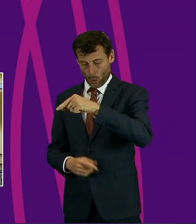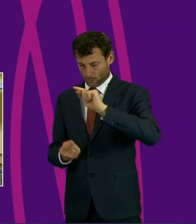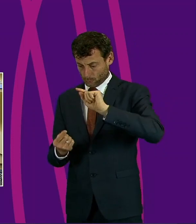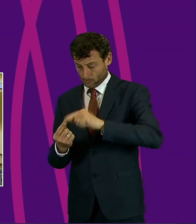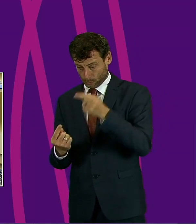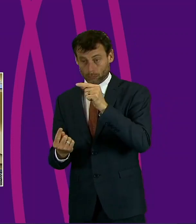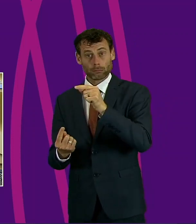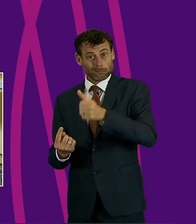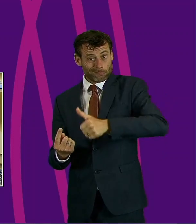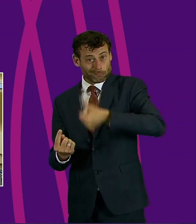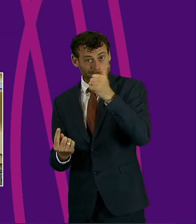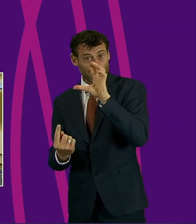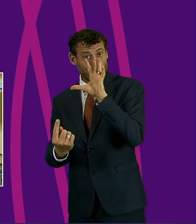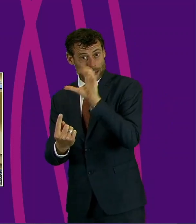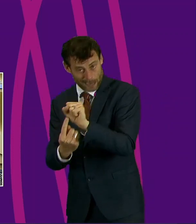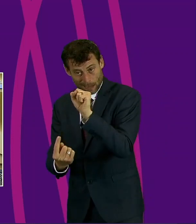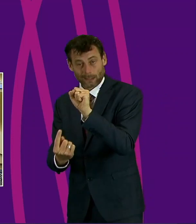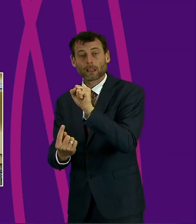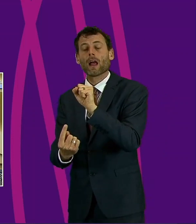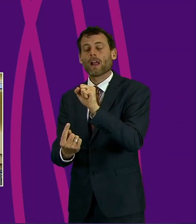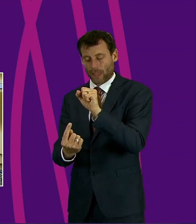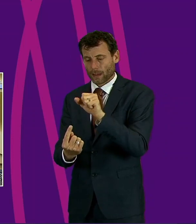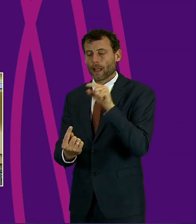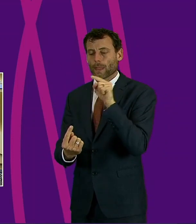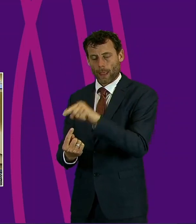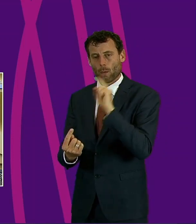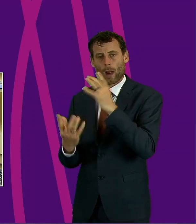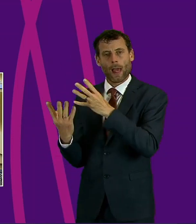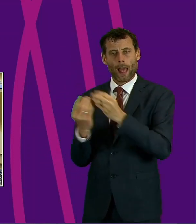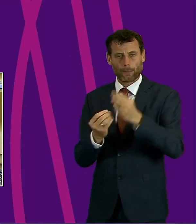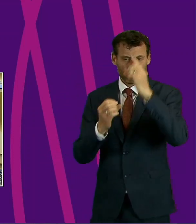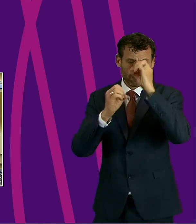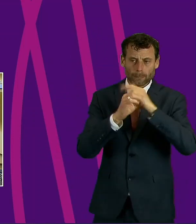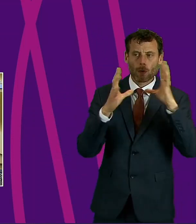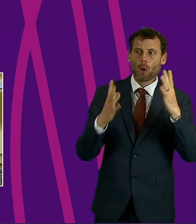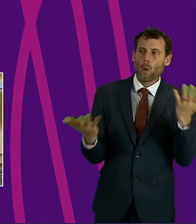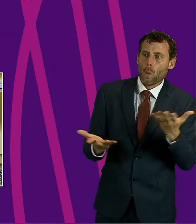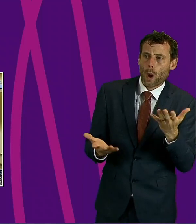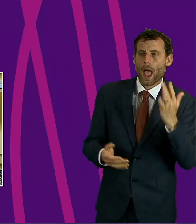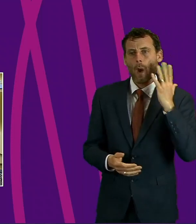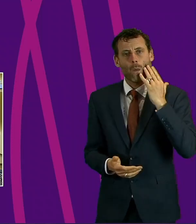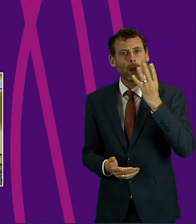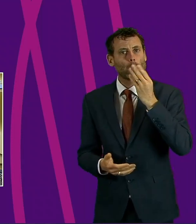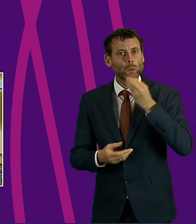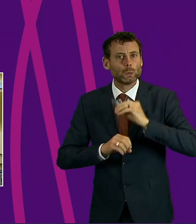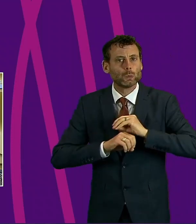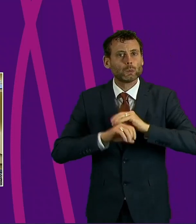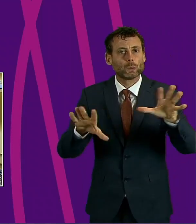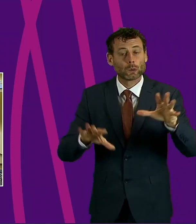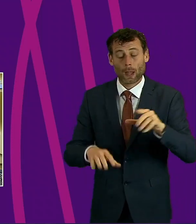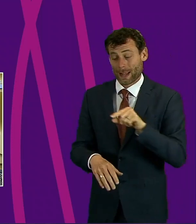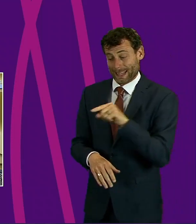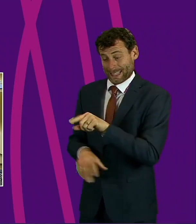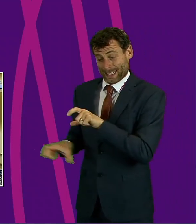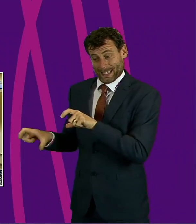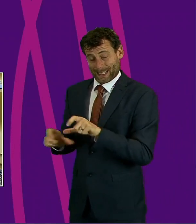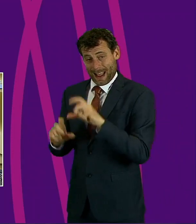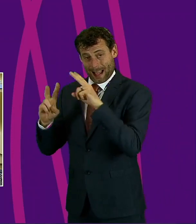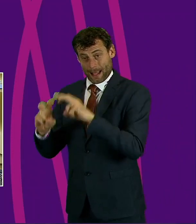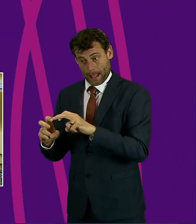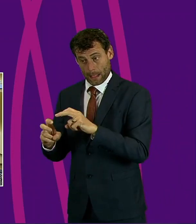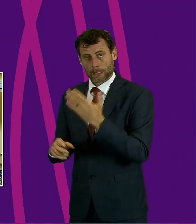tests best as we move forward. Some of the recent news on the development of tests has been very, very positive, but I think it's still really important